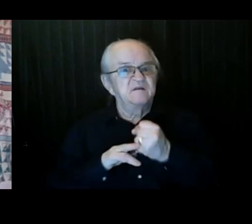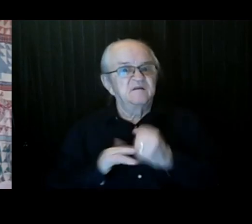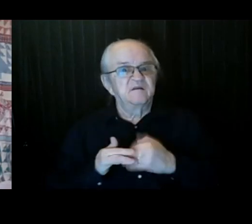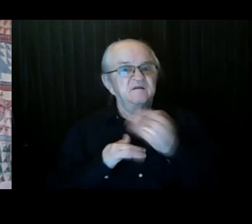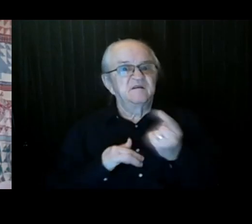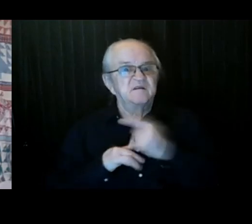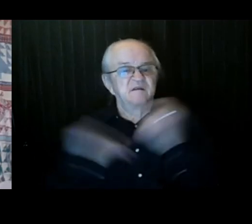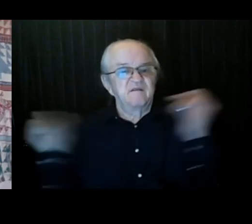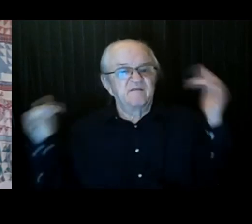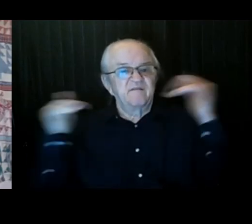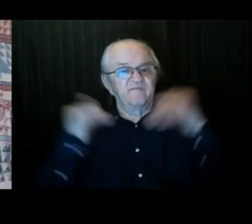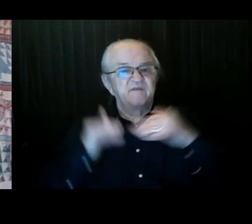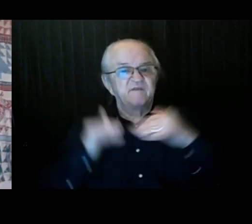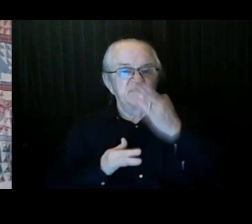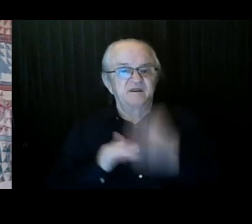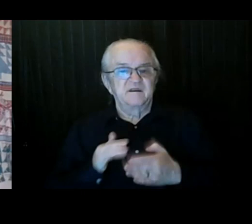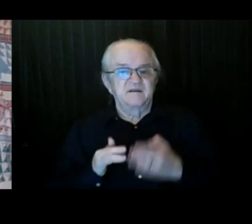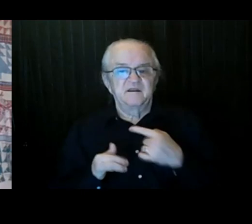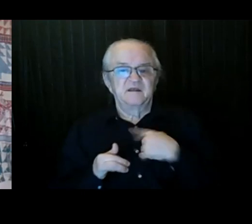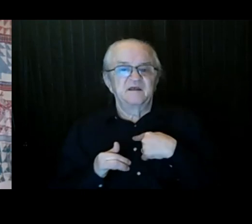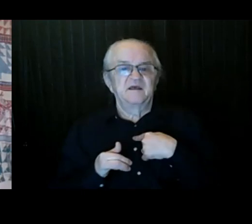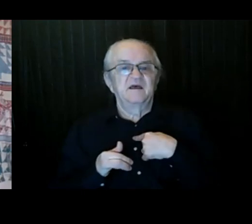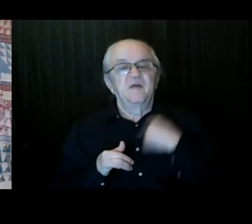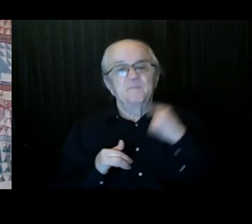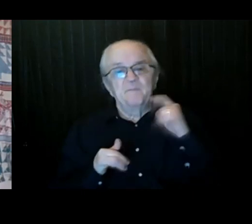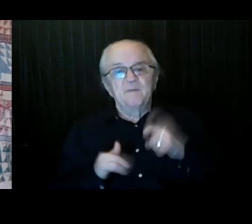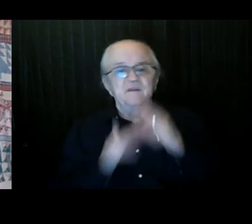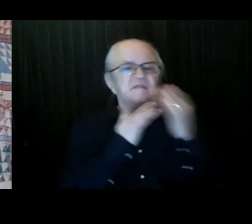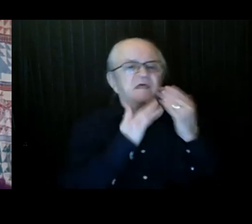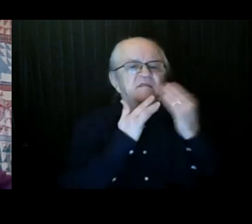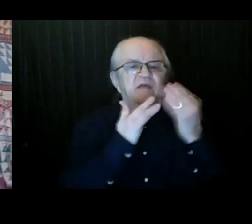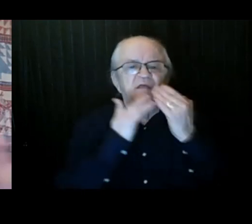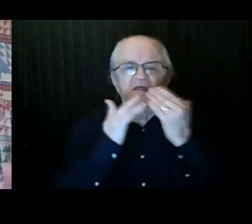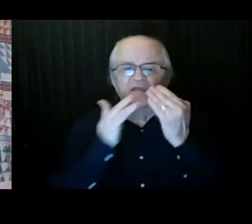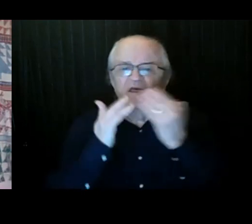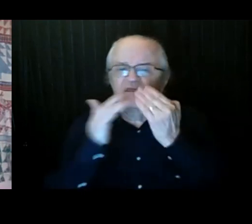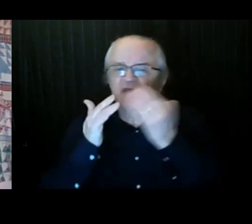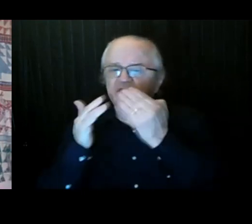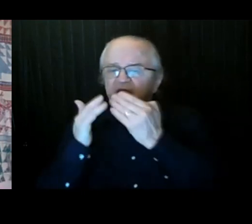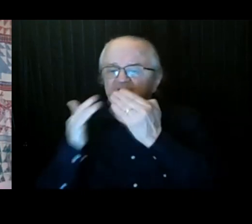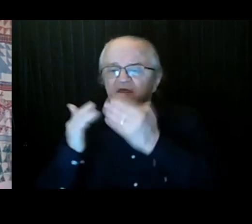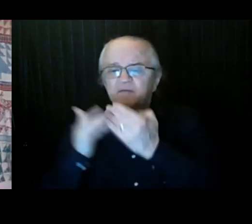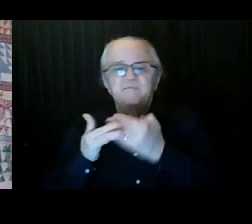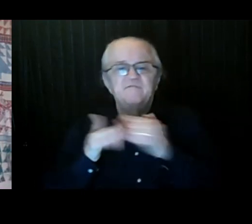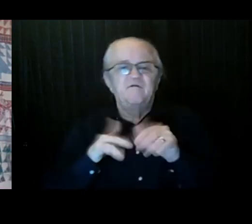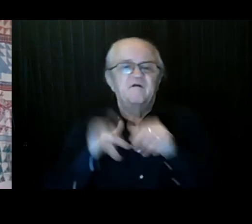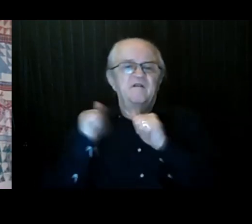ended. And I'm that guy who can't leave a festival without thanking everybody involved. And so I ran around trying to find